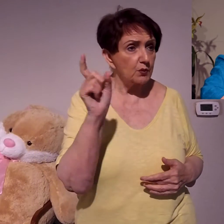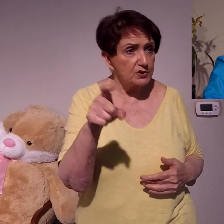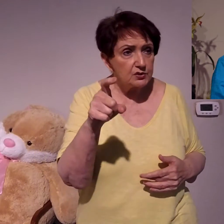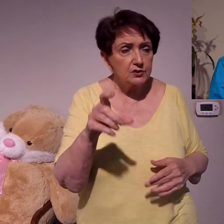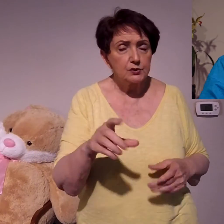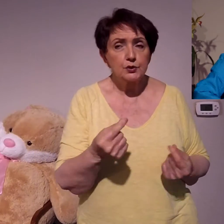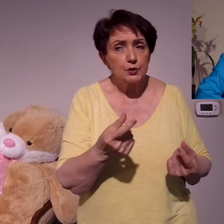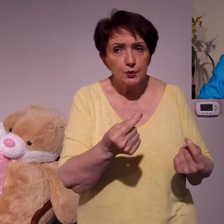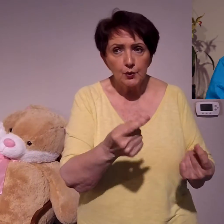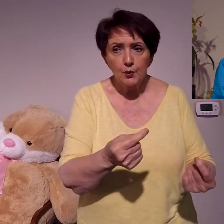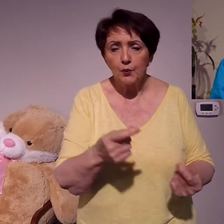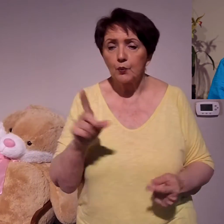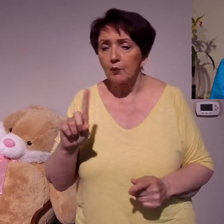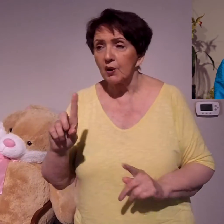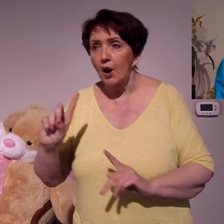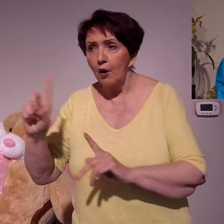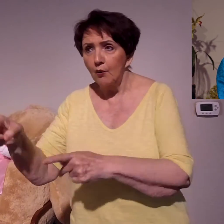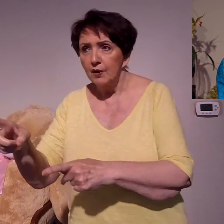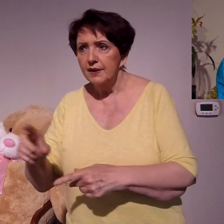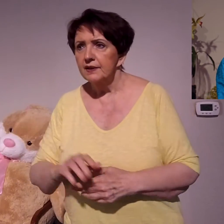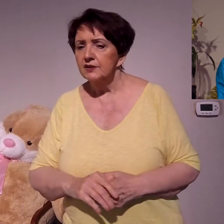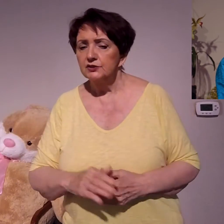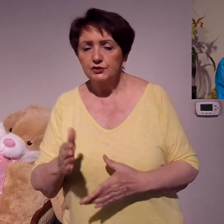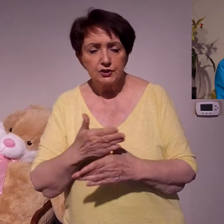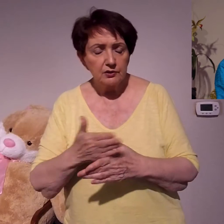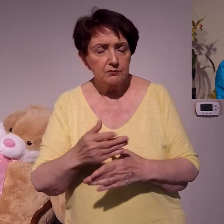or where we're going, sharing my thoughts and feelings,